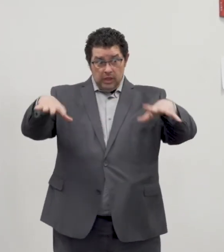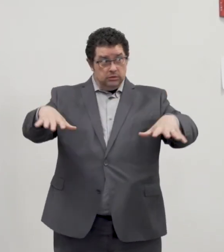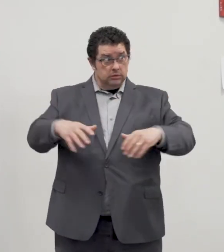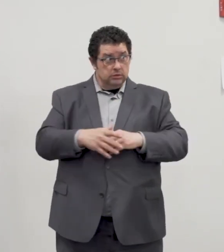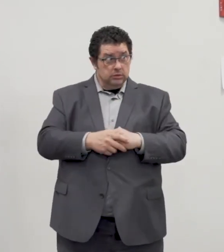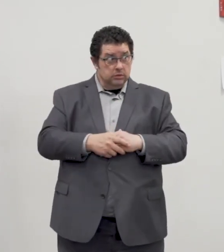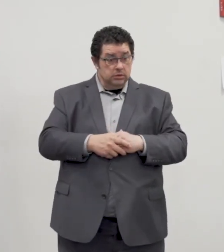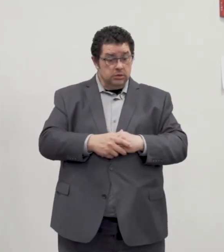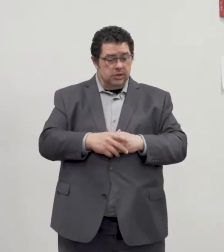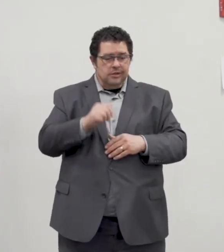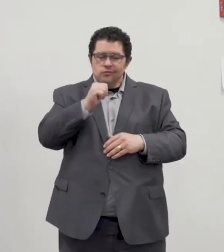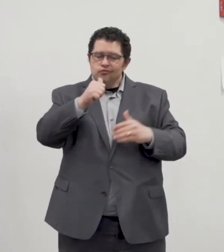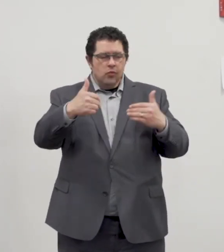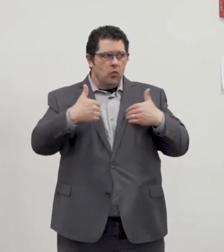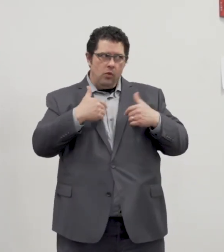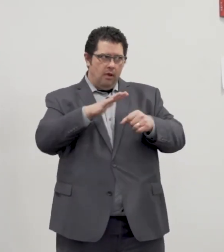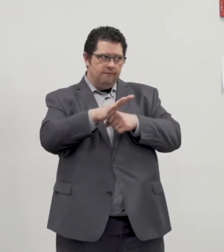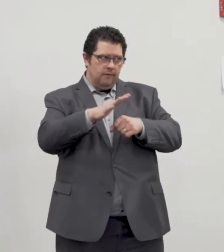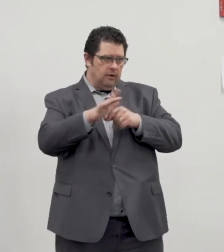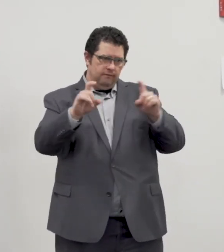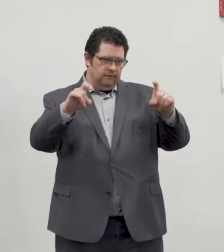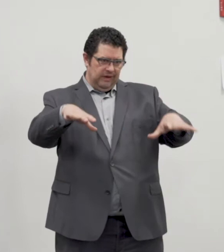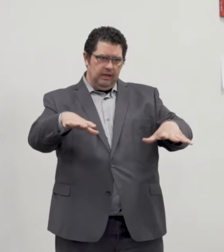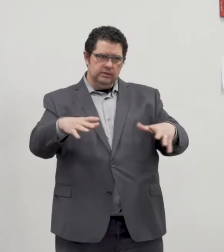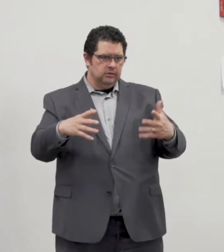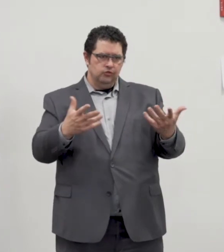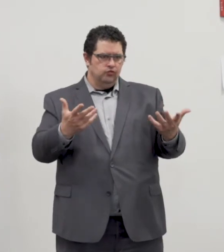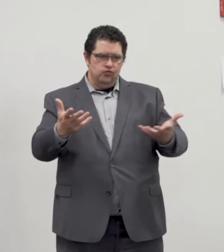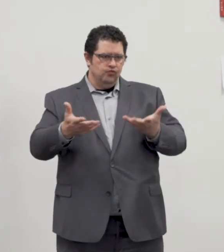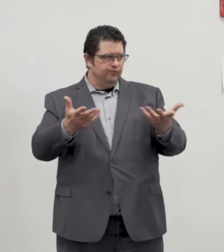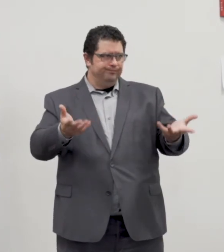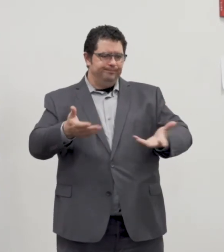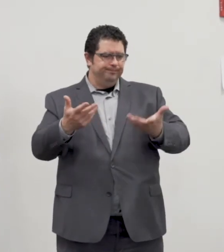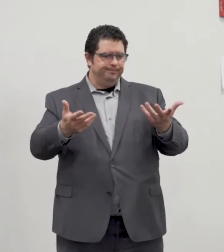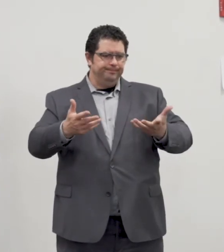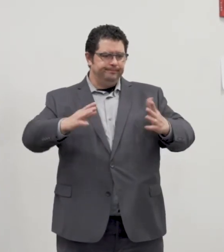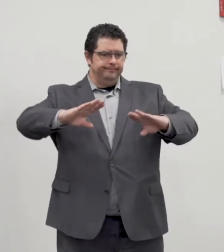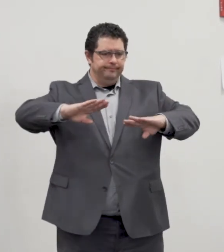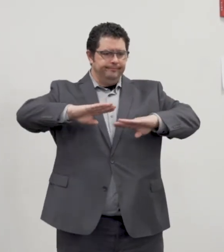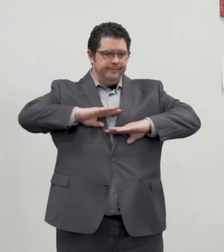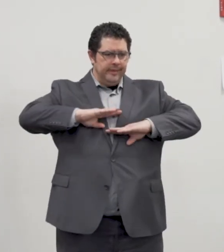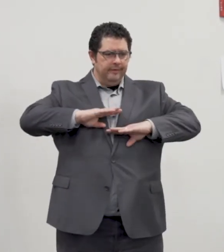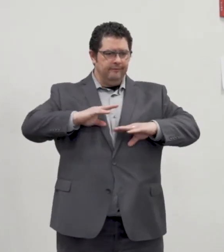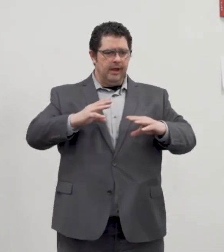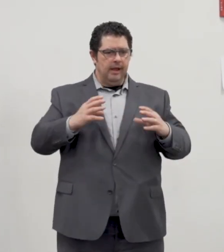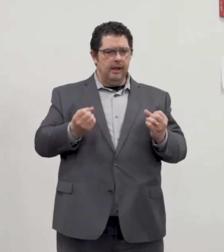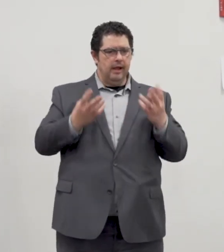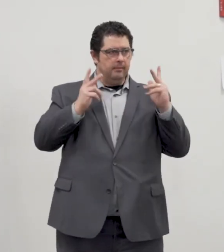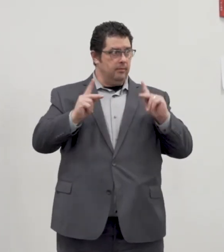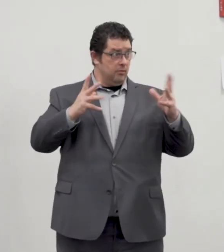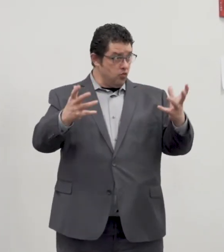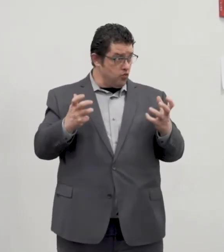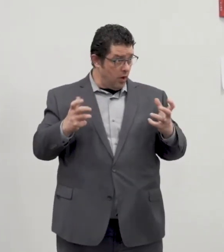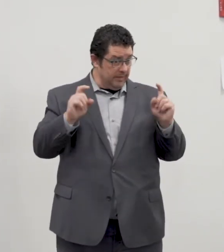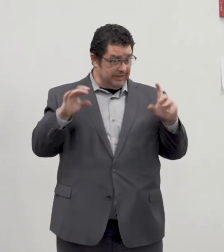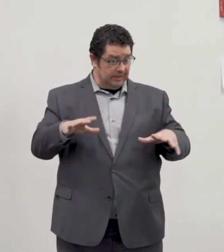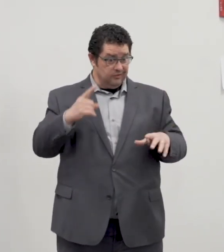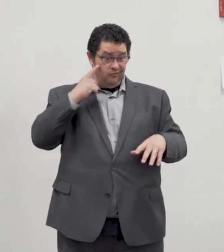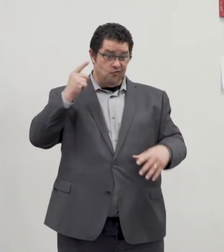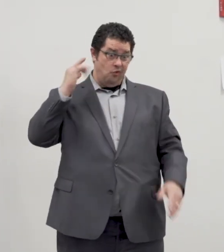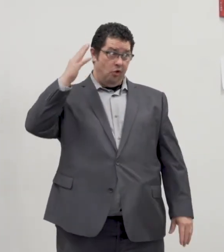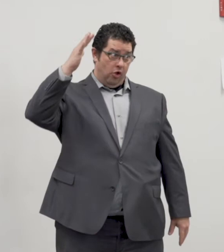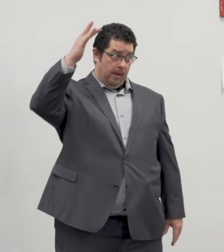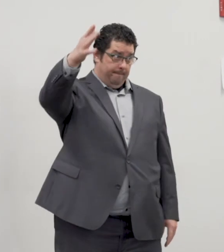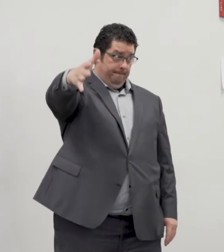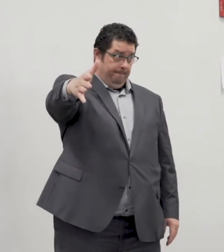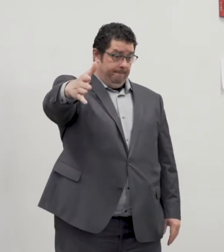won't have enough tests to fill the enthusiasm to be tested for a long time, but we